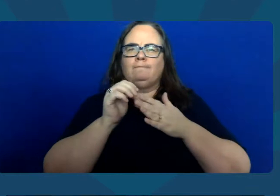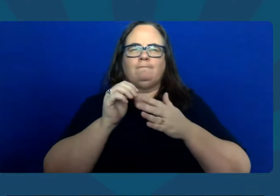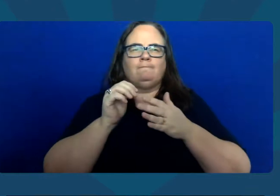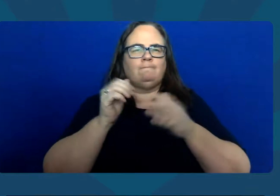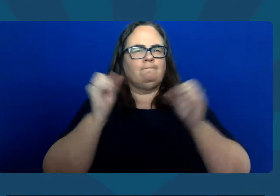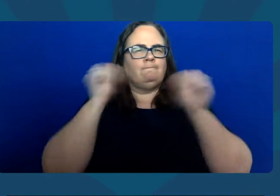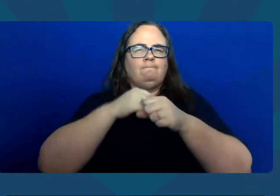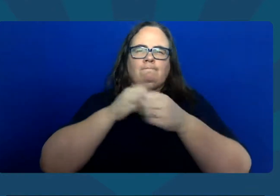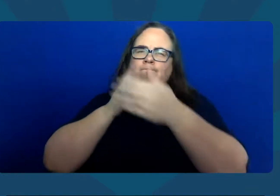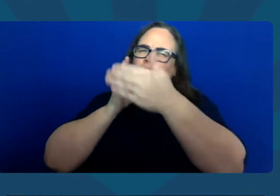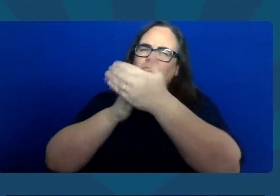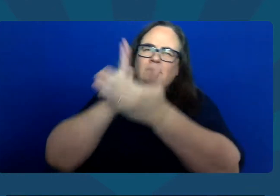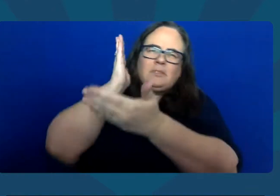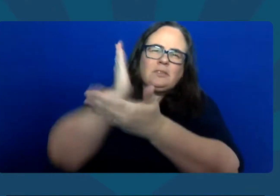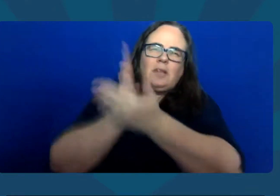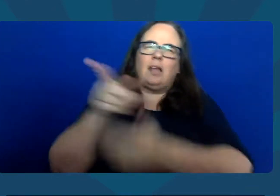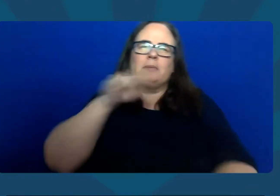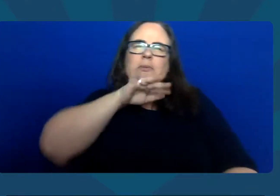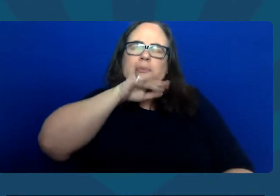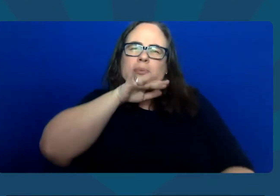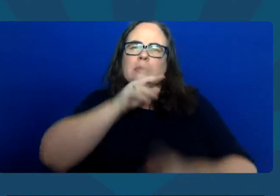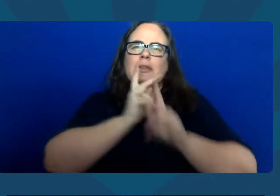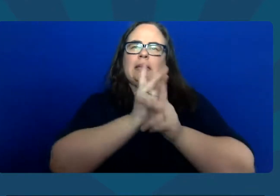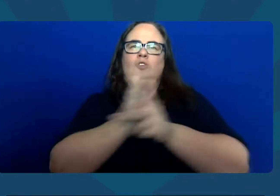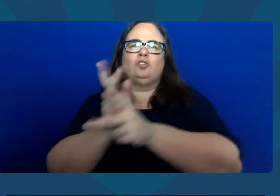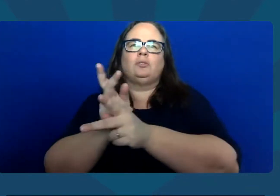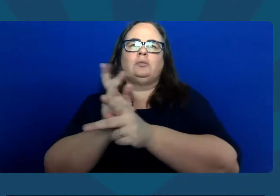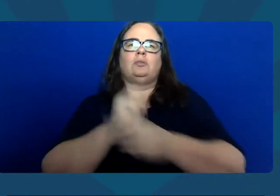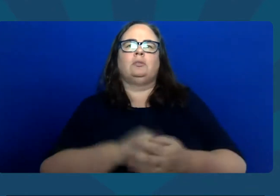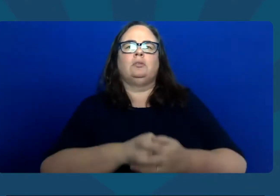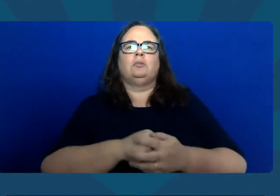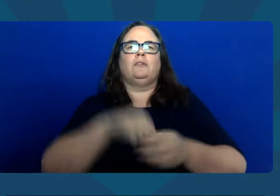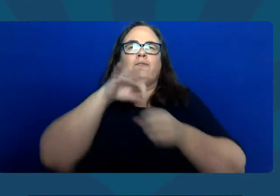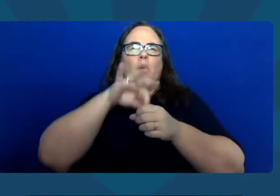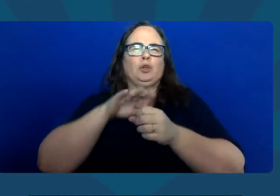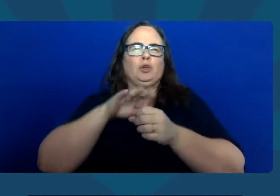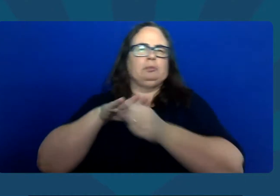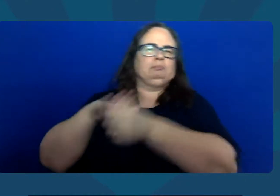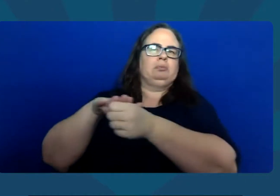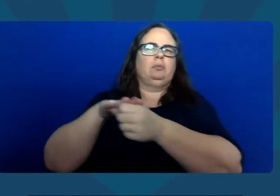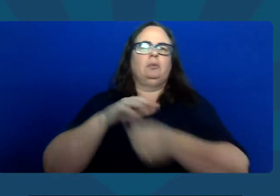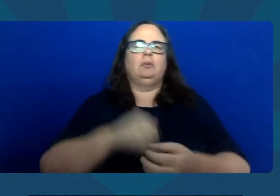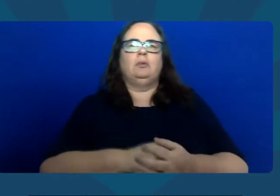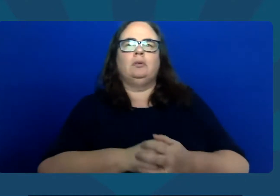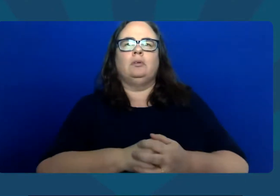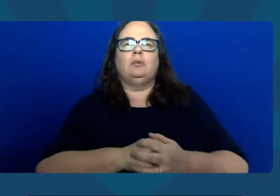He has led the fight against predatory lenders, voter